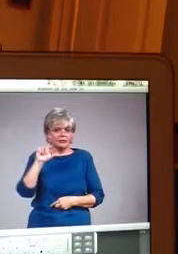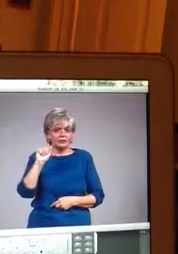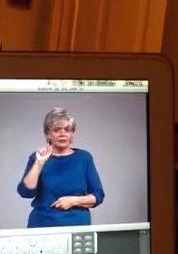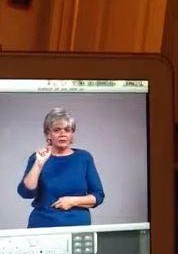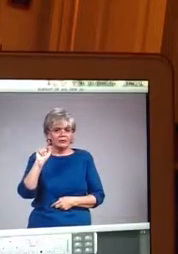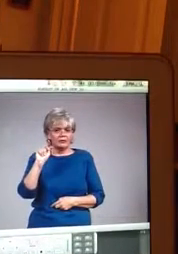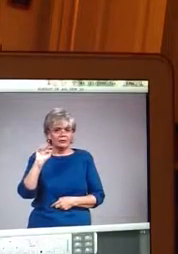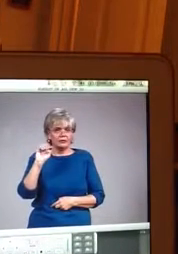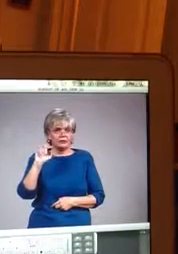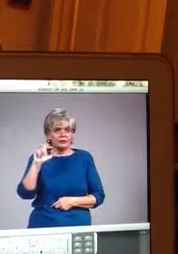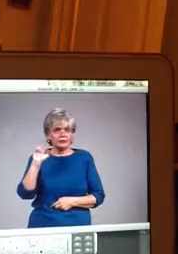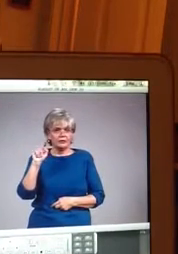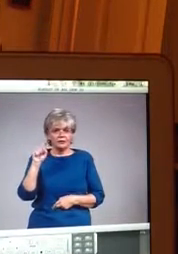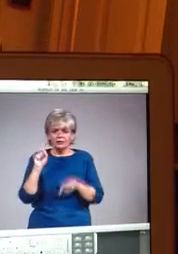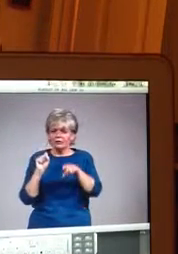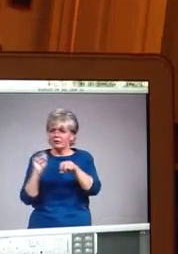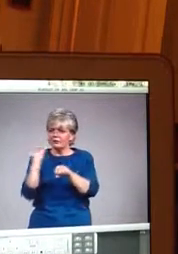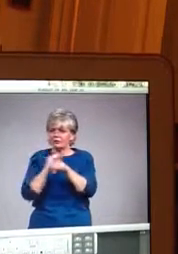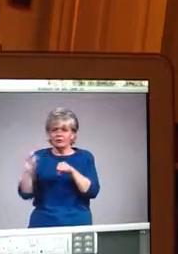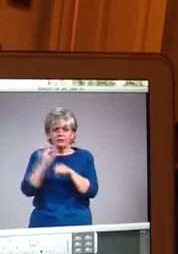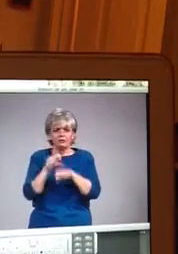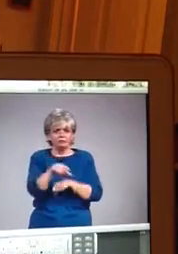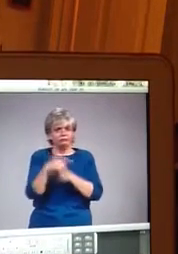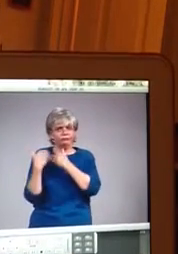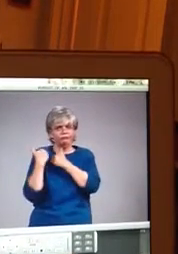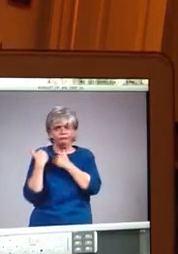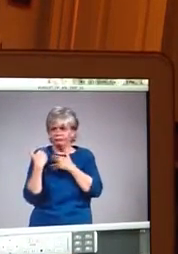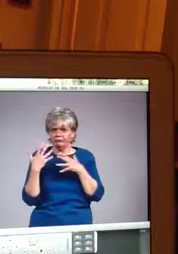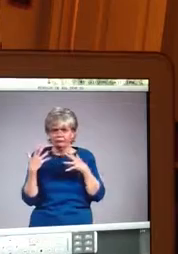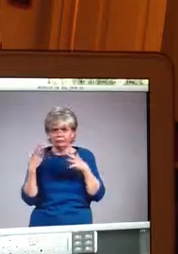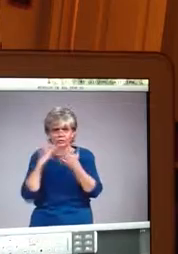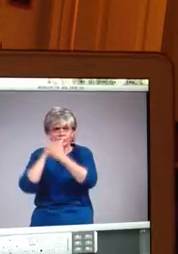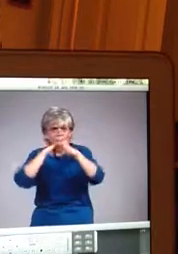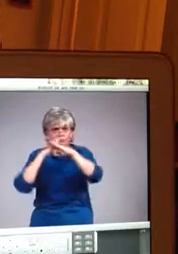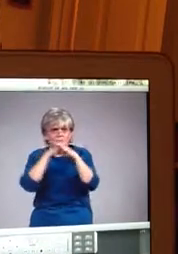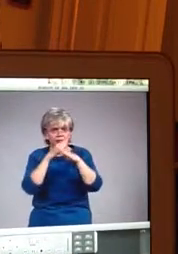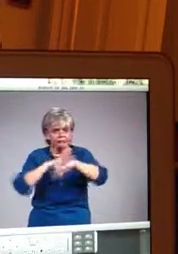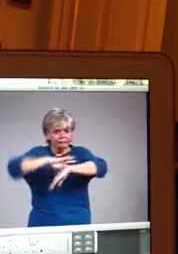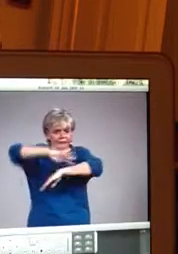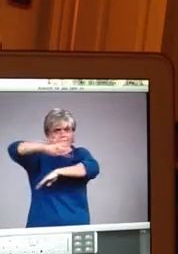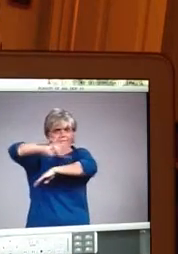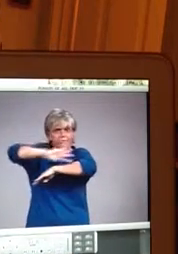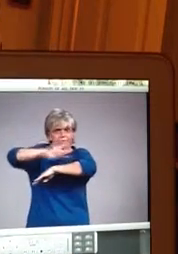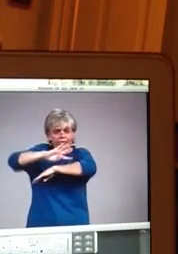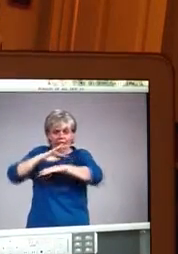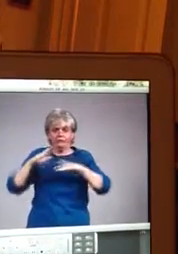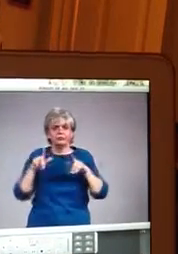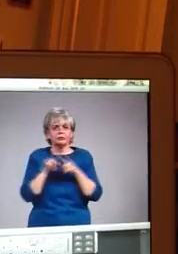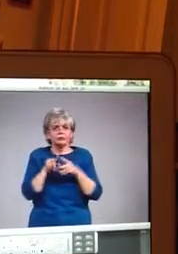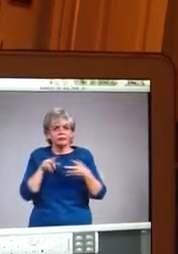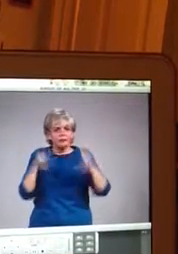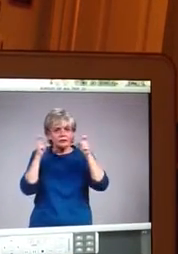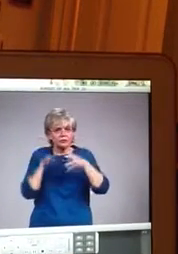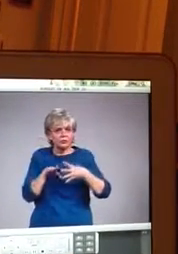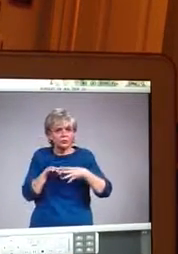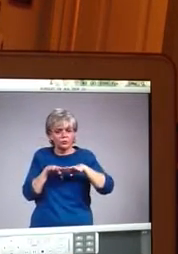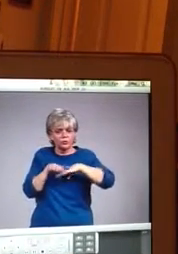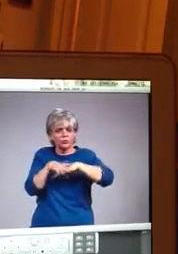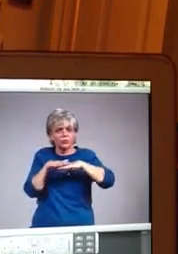the blood cells, called platelets, it's their responsibility to protect